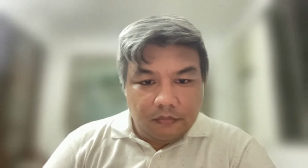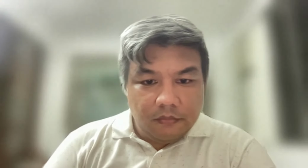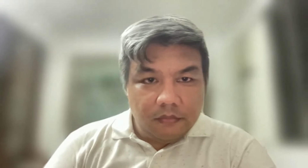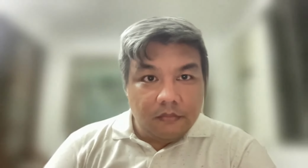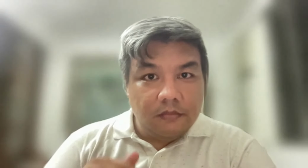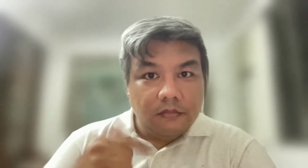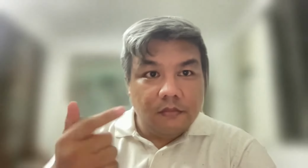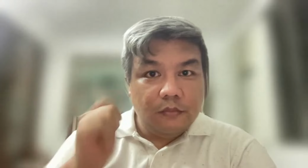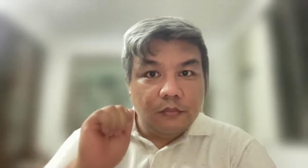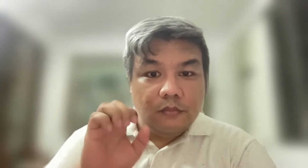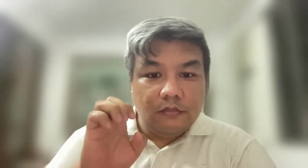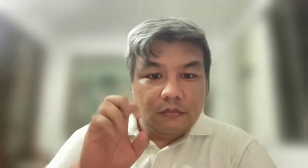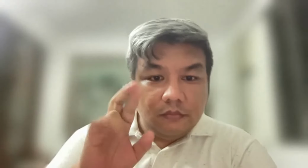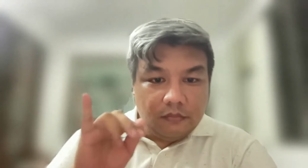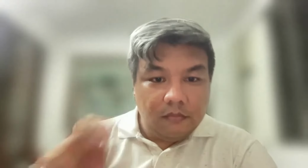Hi, everyone.